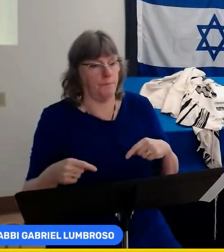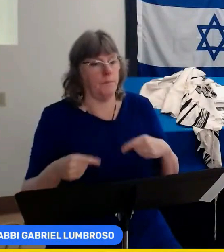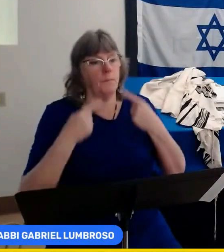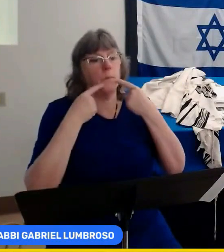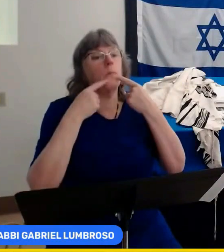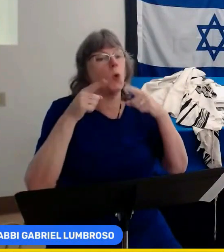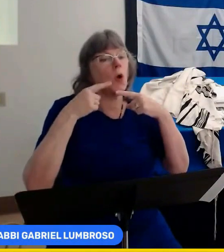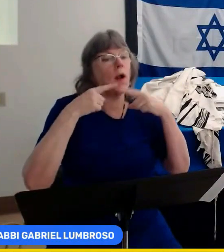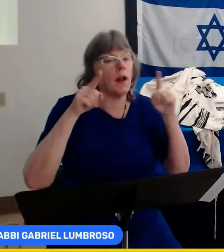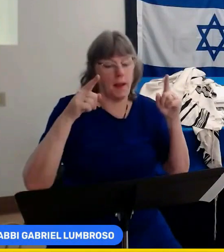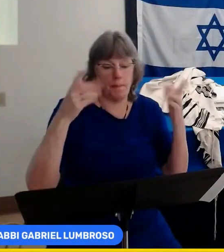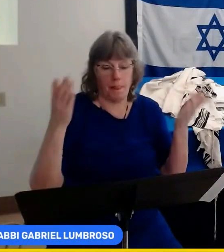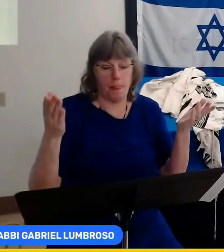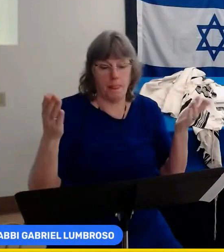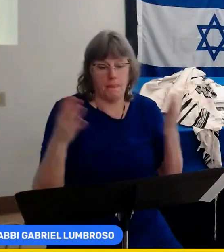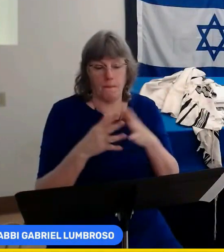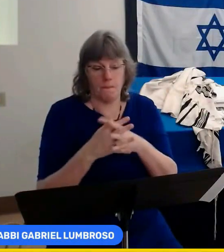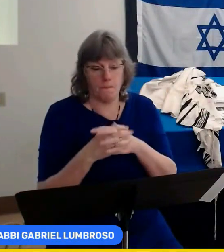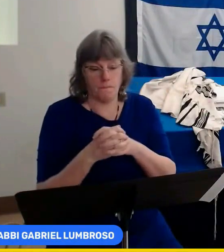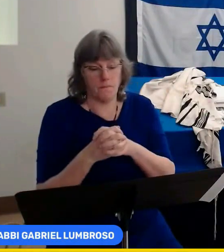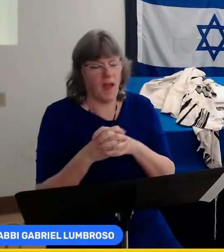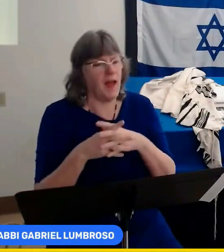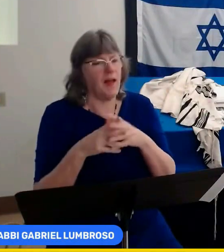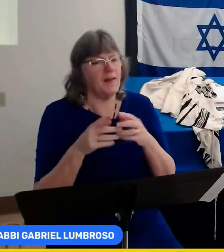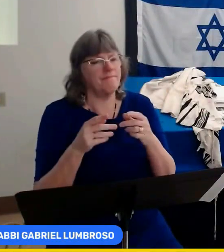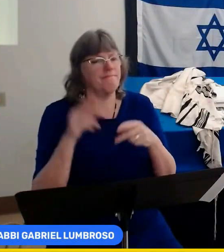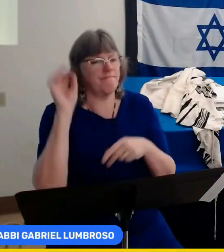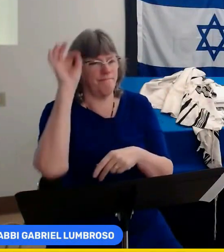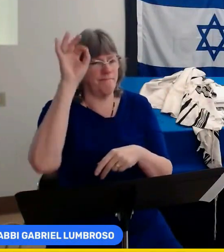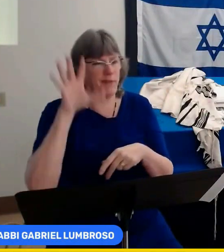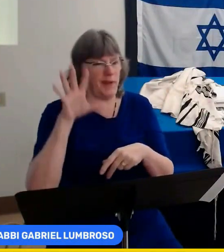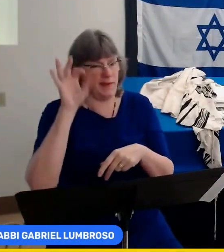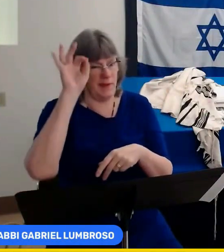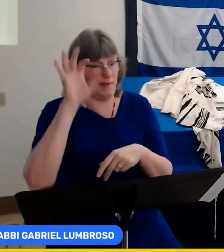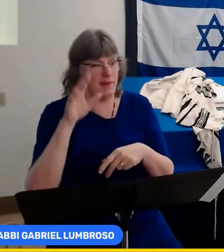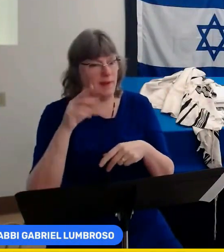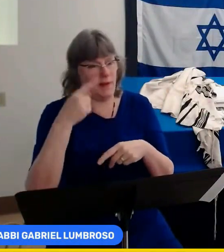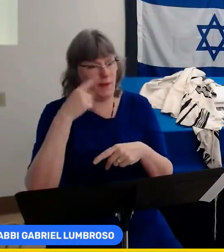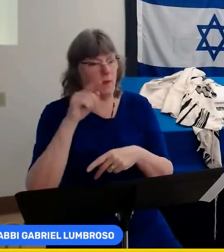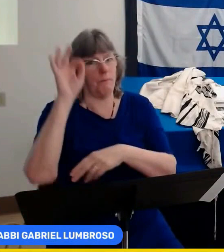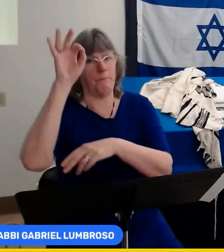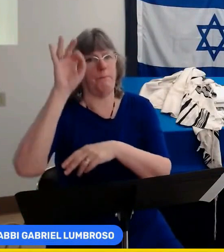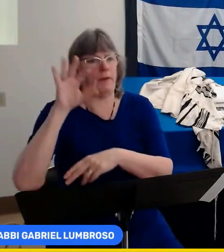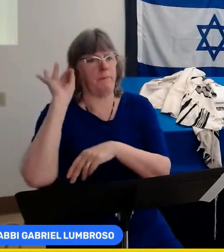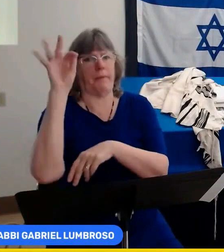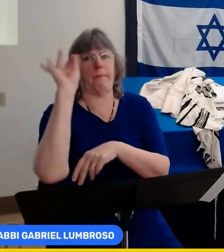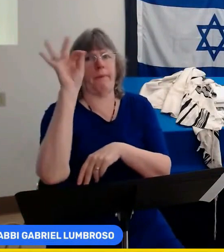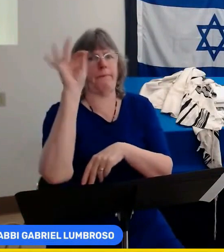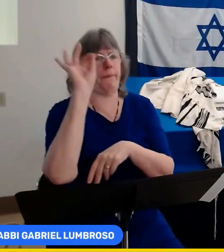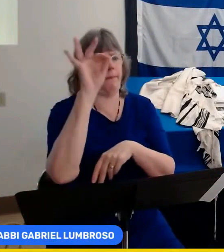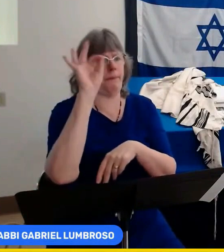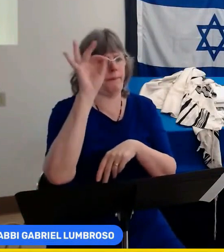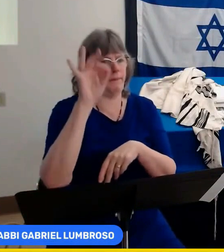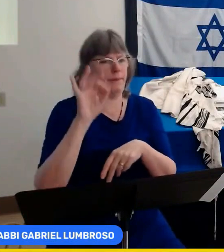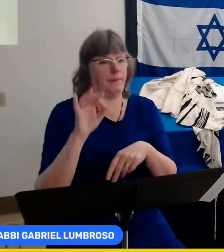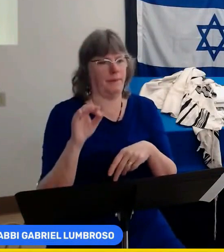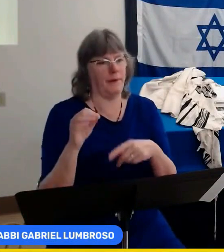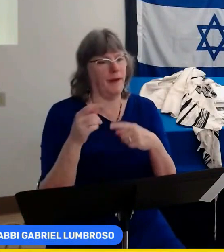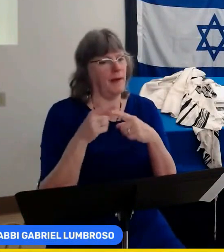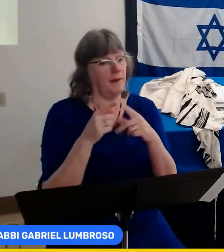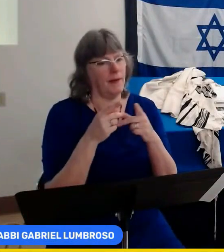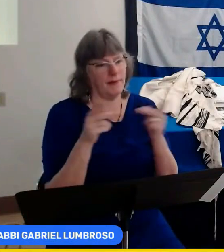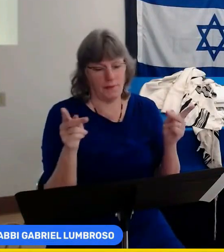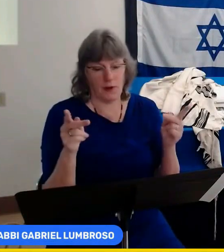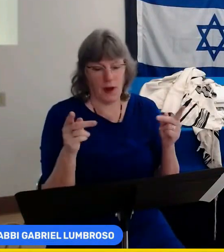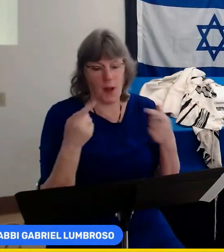to proclaim. Yeah. So preaching's for preachers. Preachers can preach. It's their right. They have the prerogative